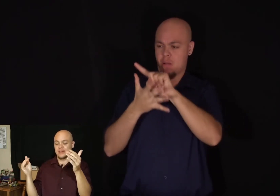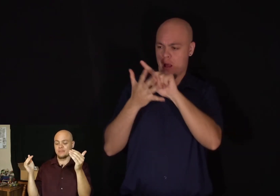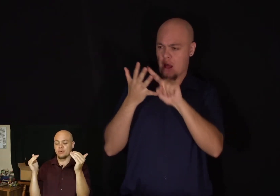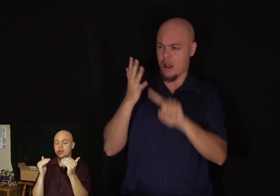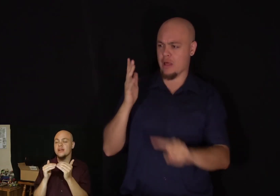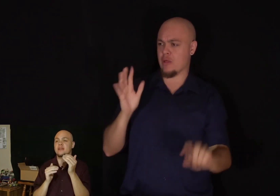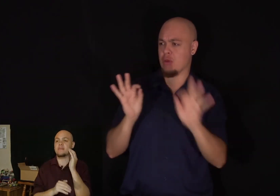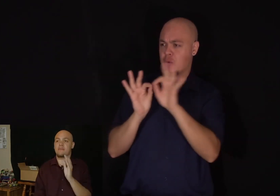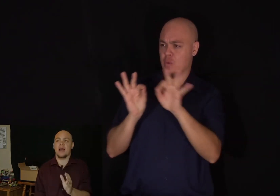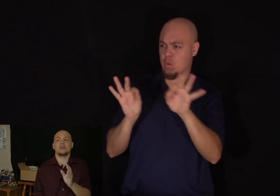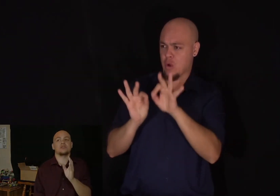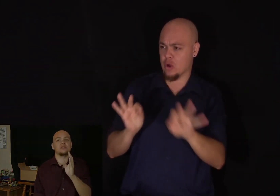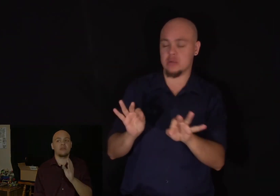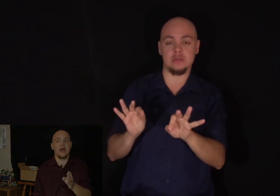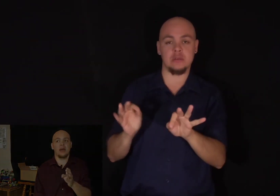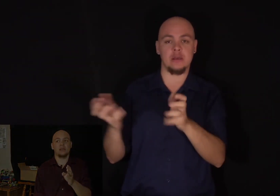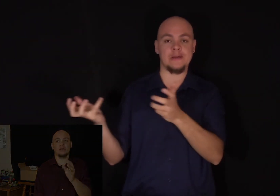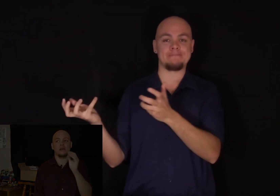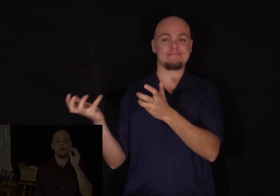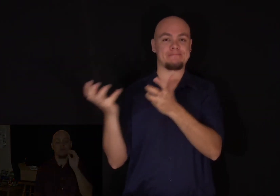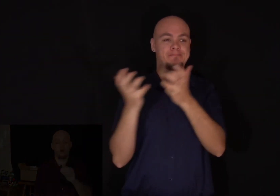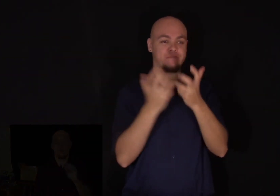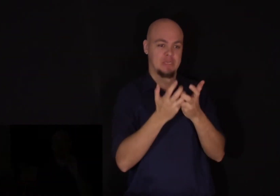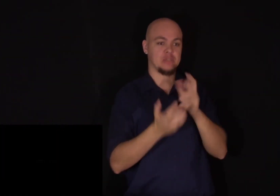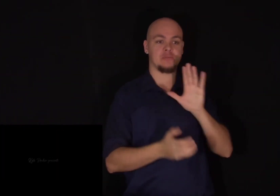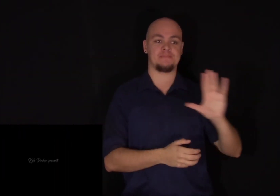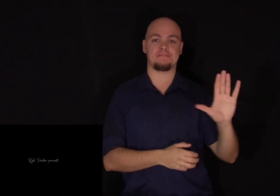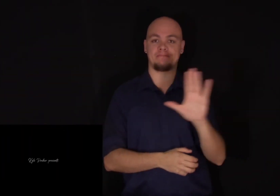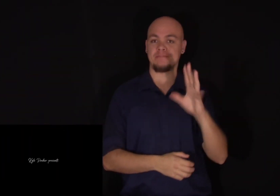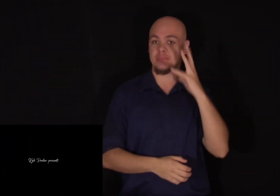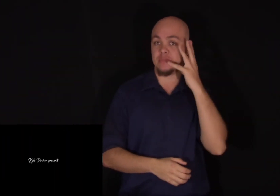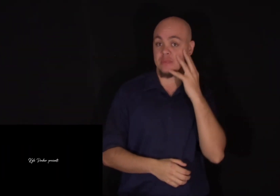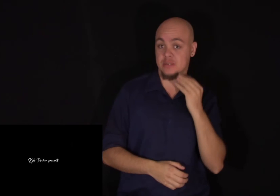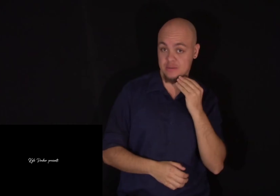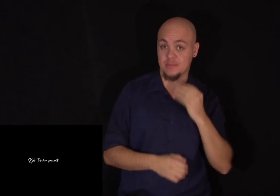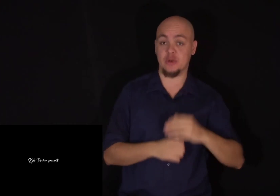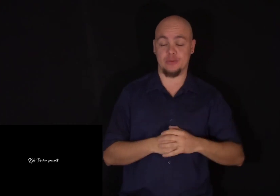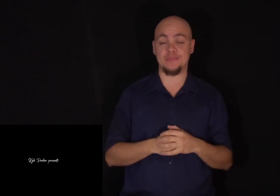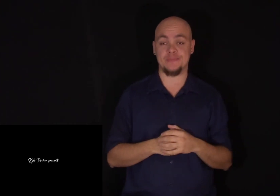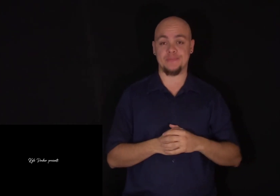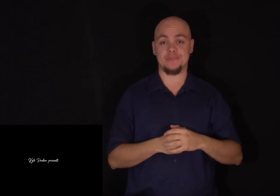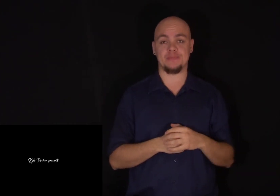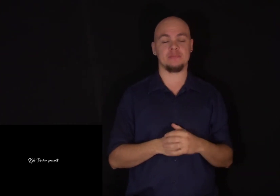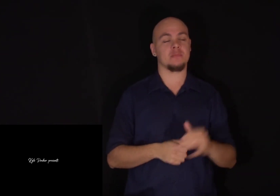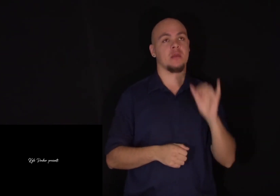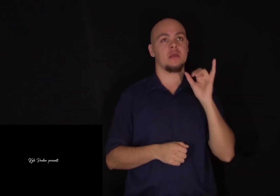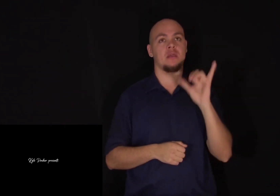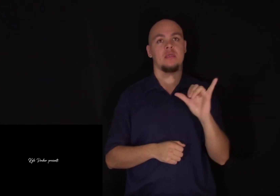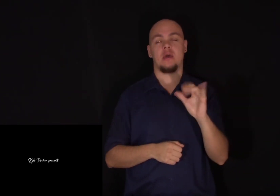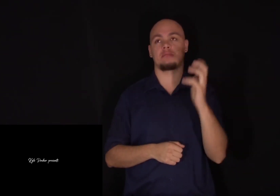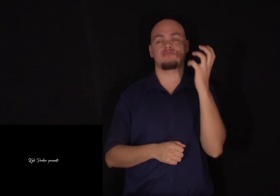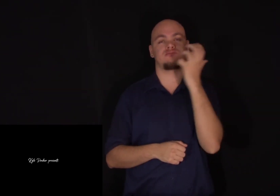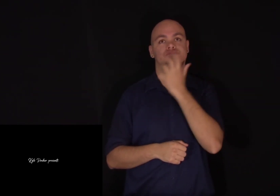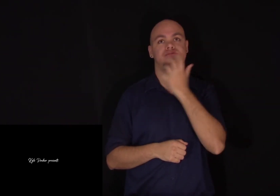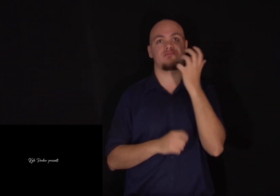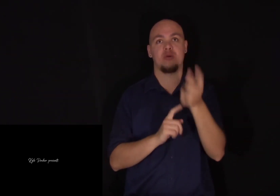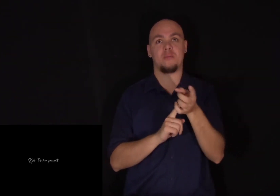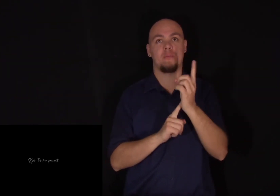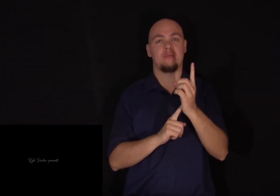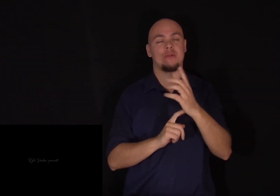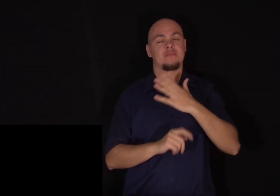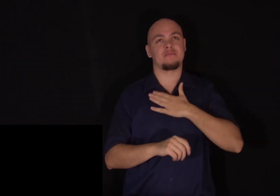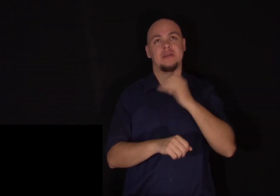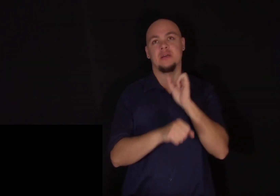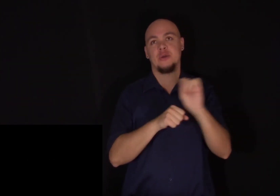wordage completely matches that of what you're interpreting. That is just a fantastic moment in my career.